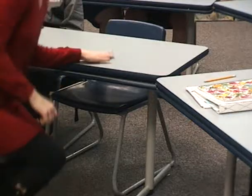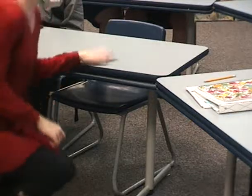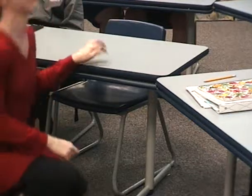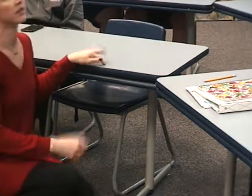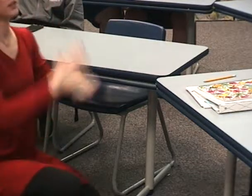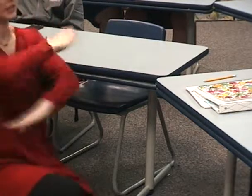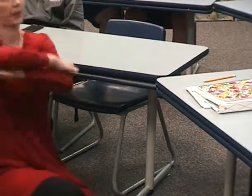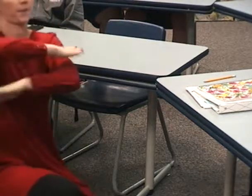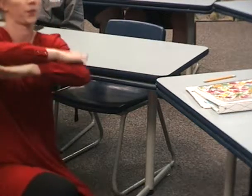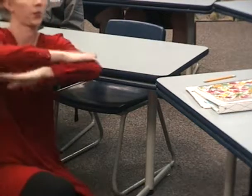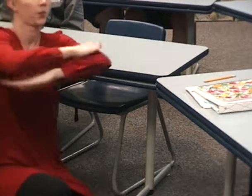Yes. Yes.